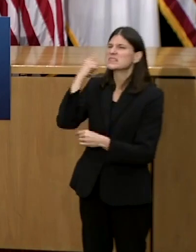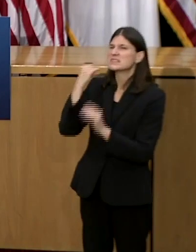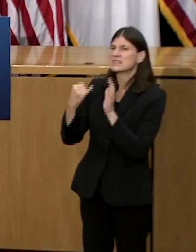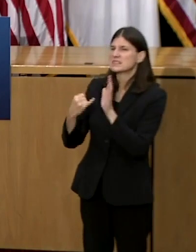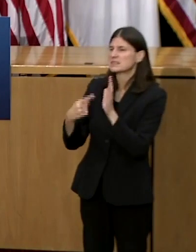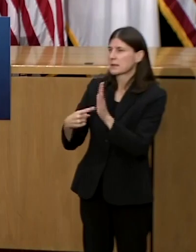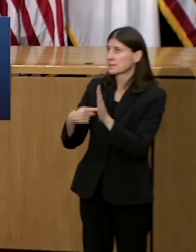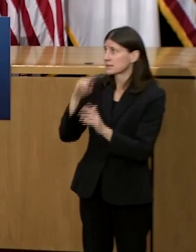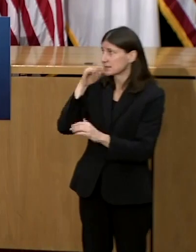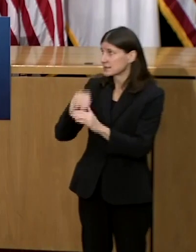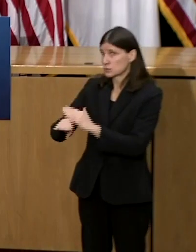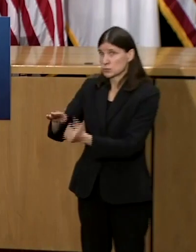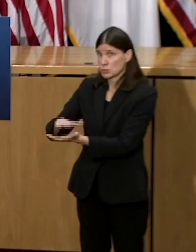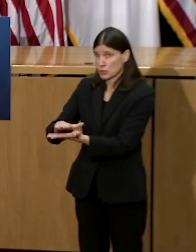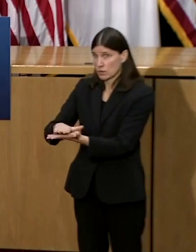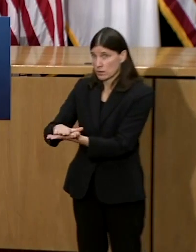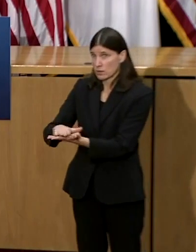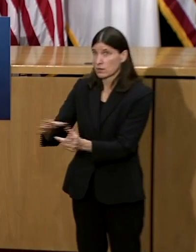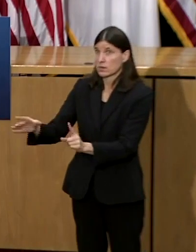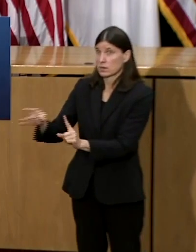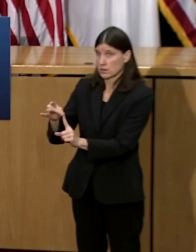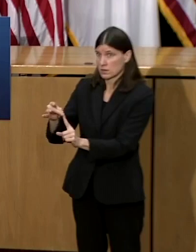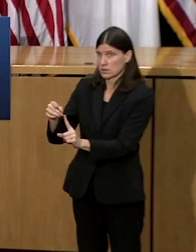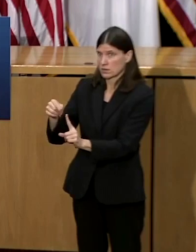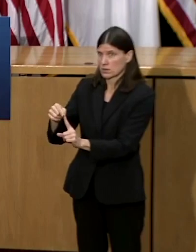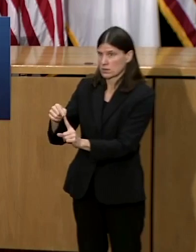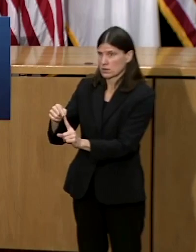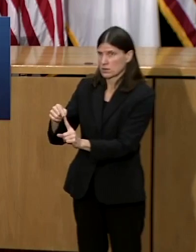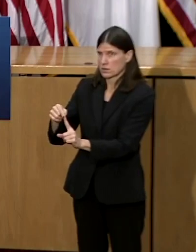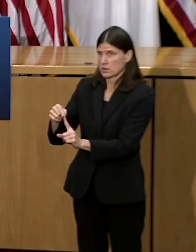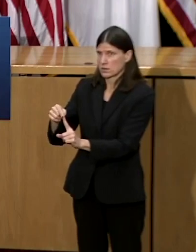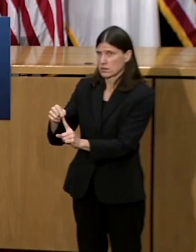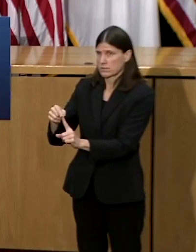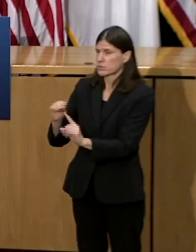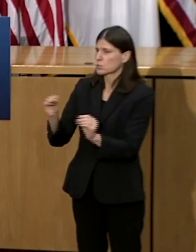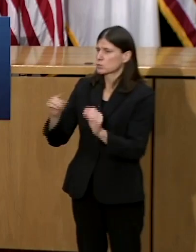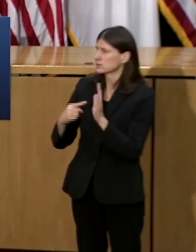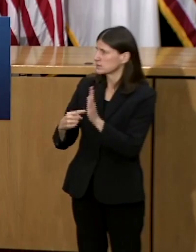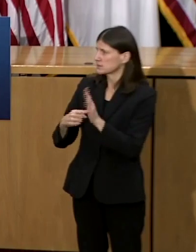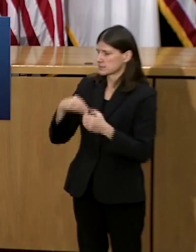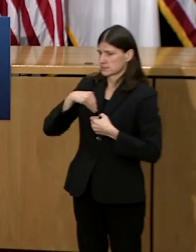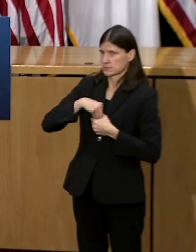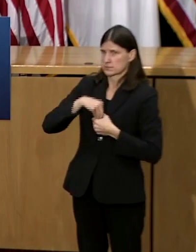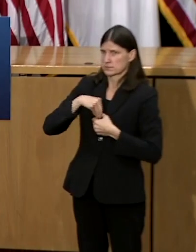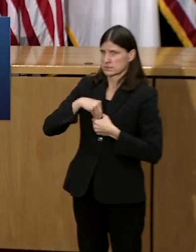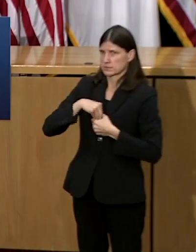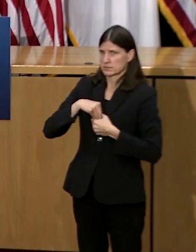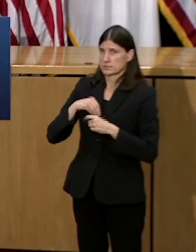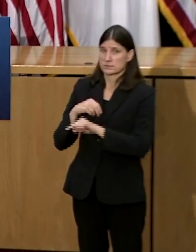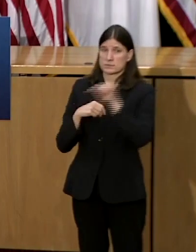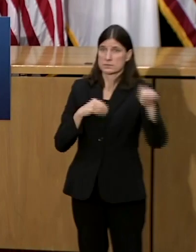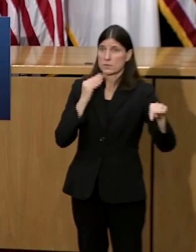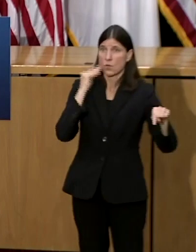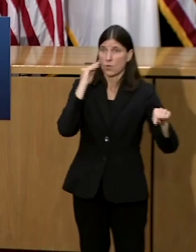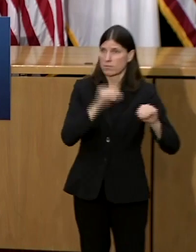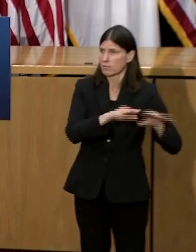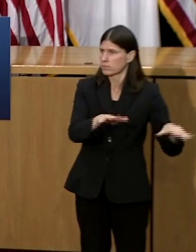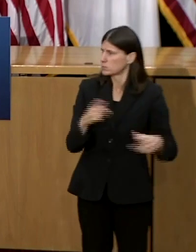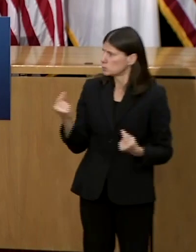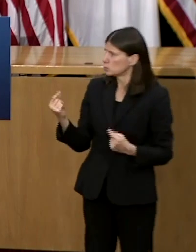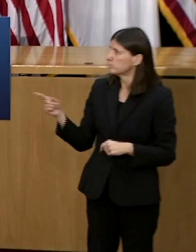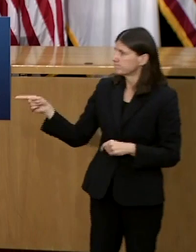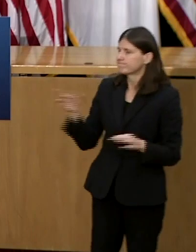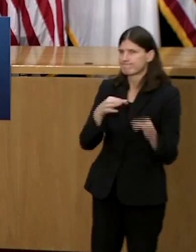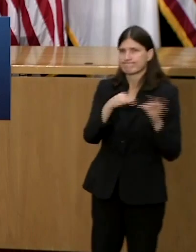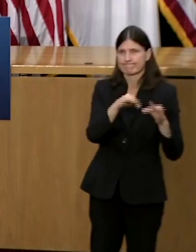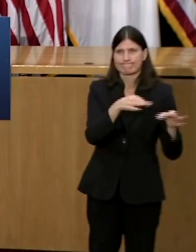The data in general shows that the transmission between students or younger people to adults is